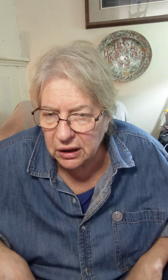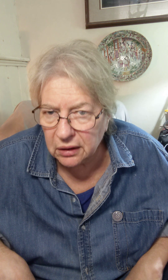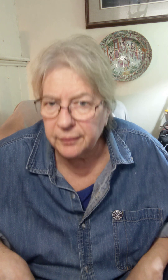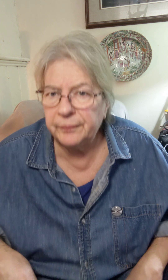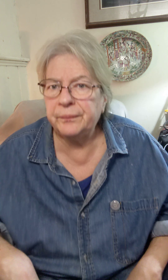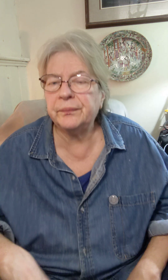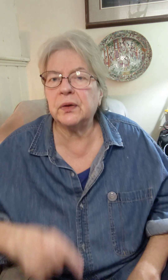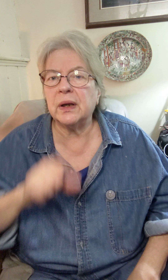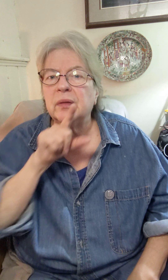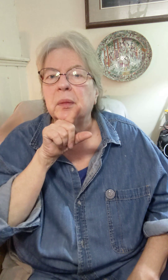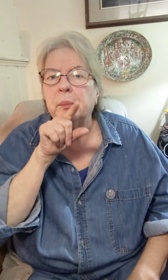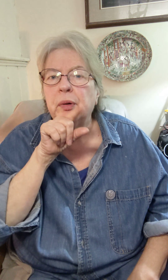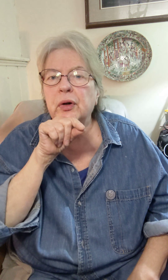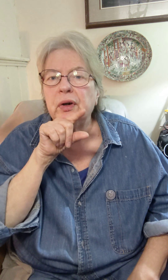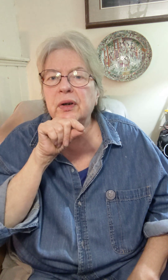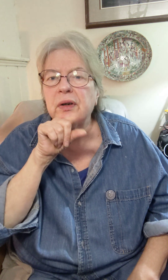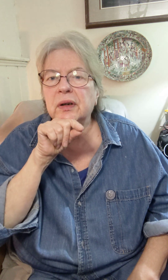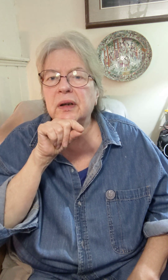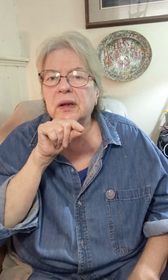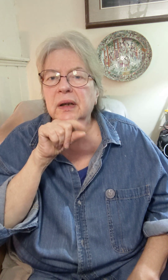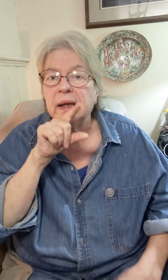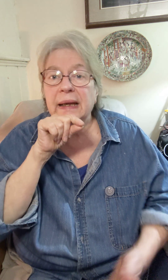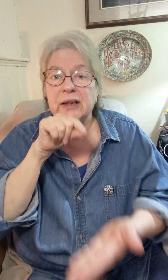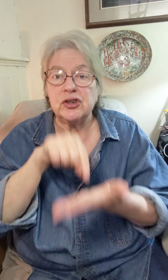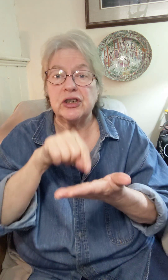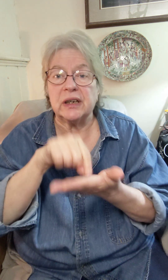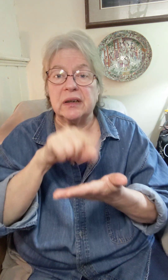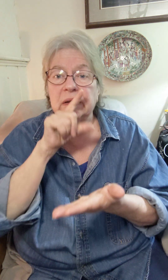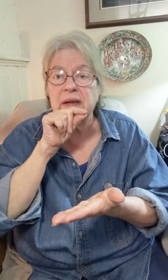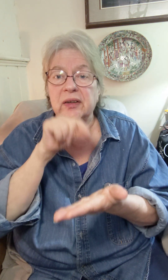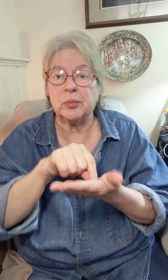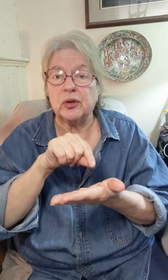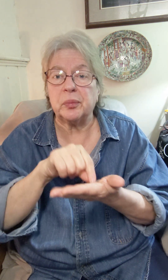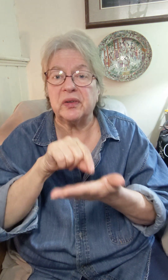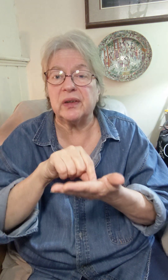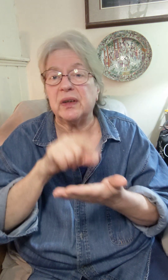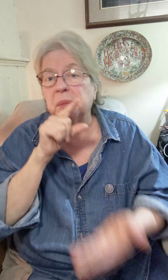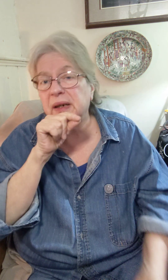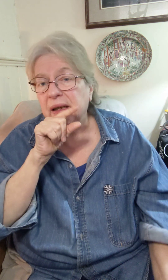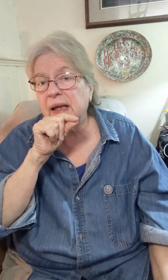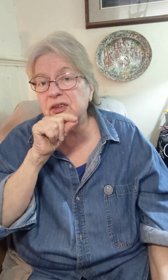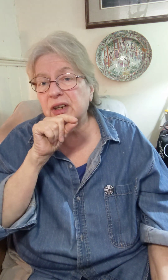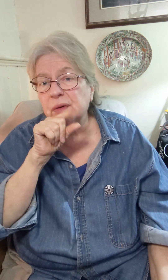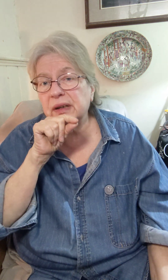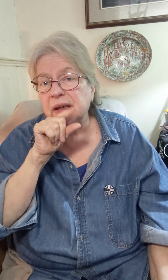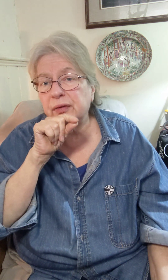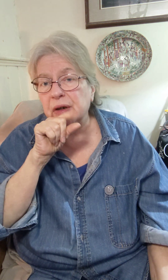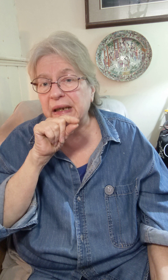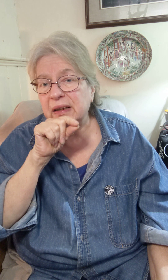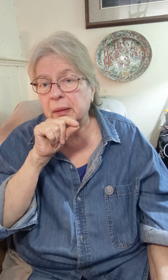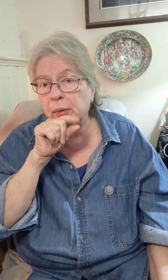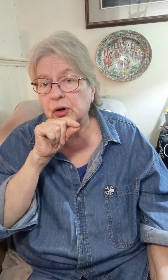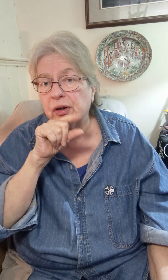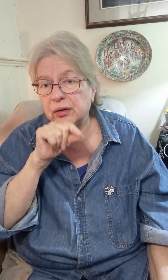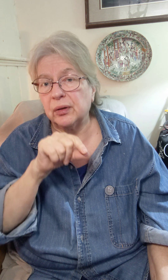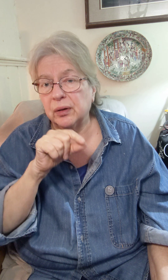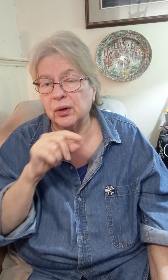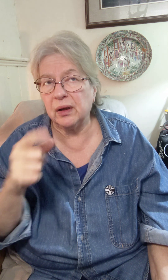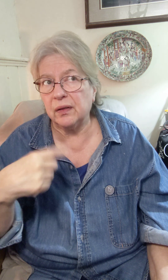Chicken. Okay, we've got bird and chicken. That's more specific, but generally if you're eating a bird,